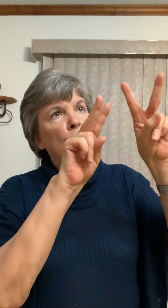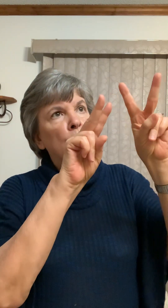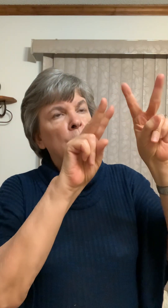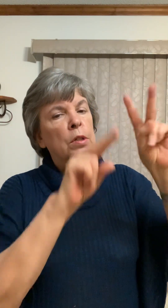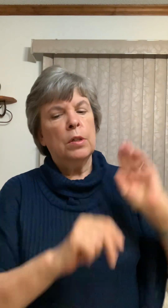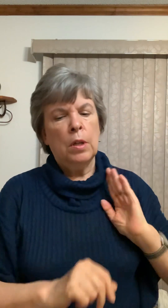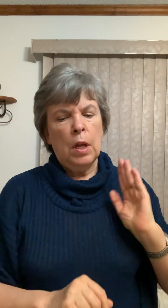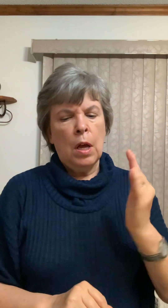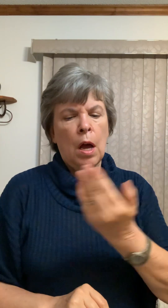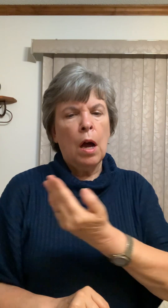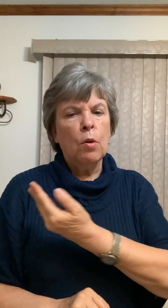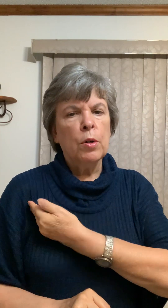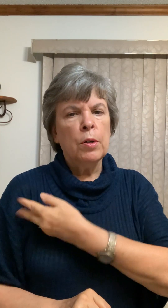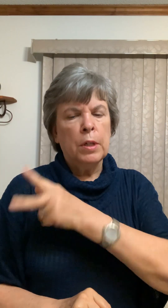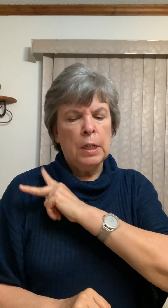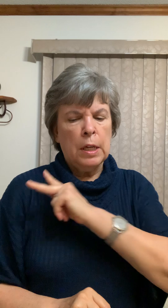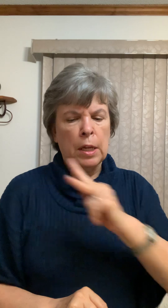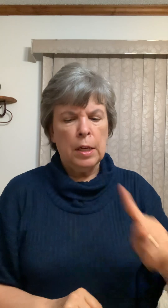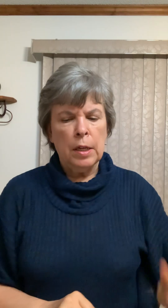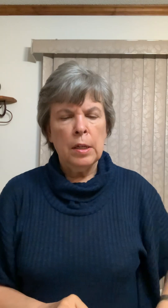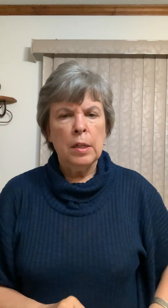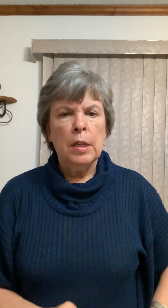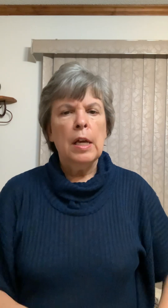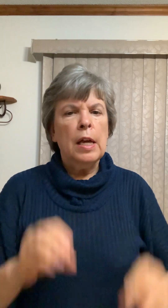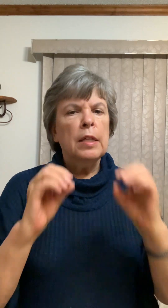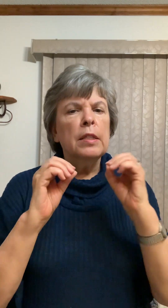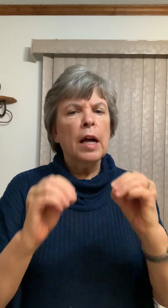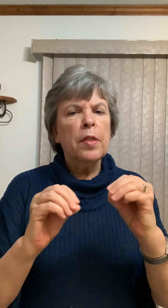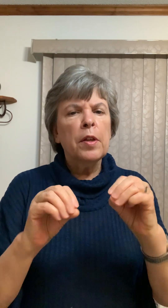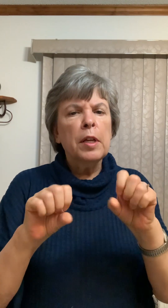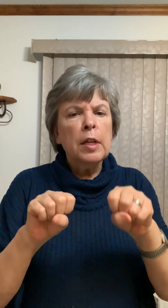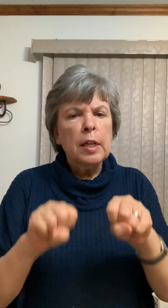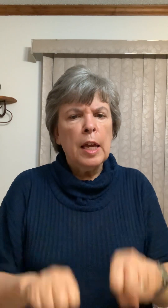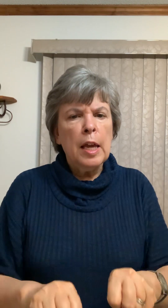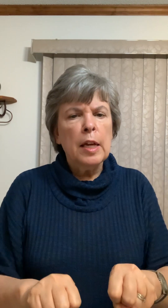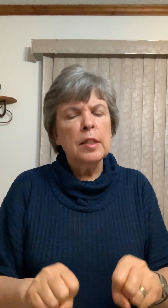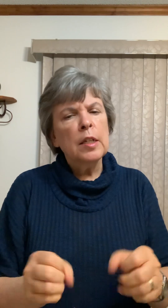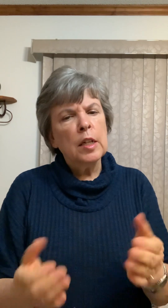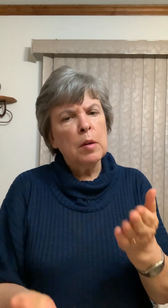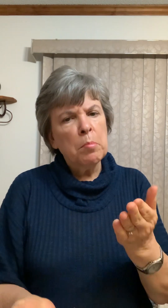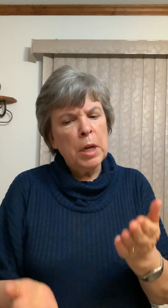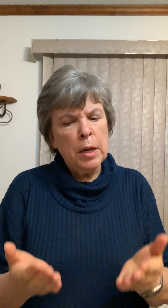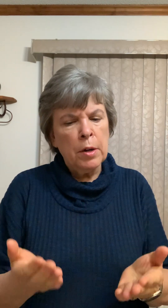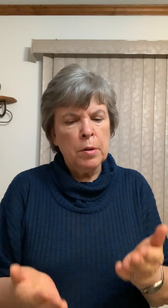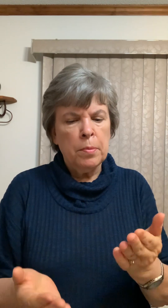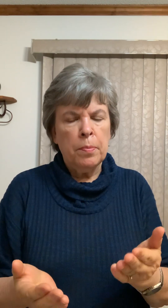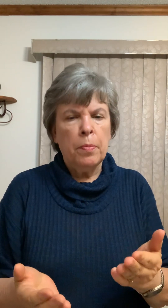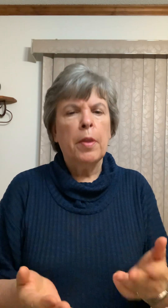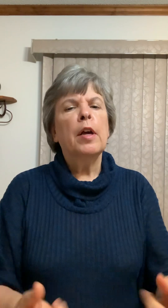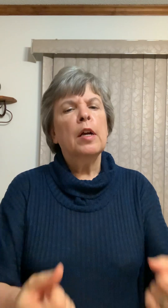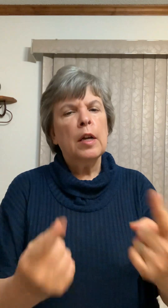Behold our King. Nothing can compare.